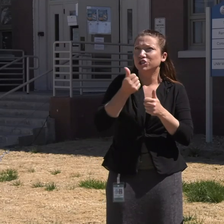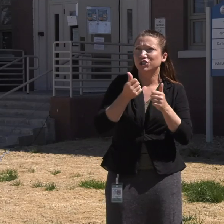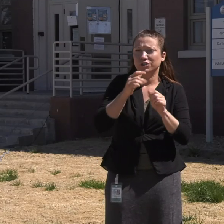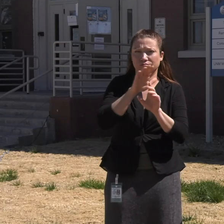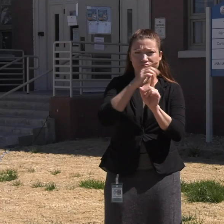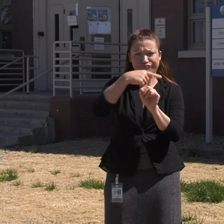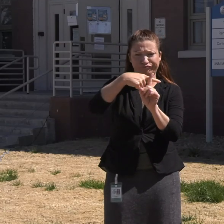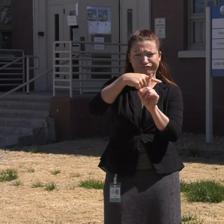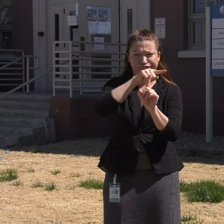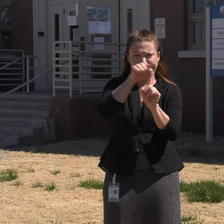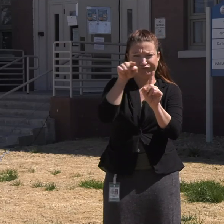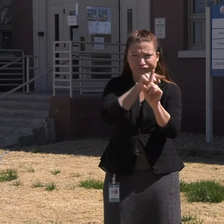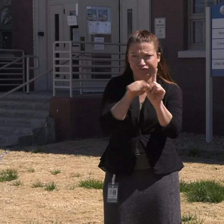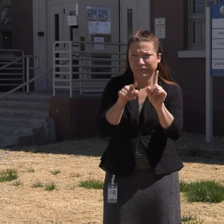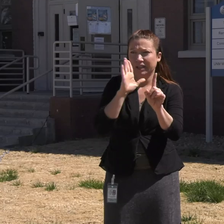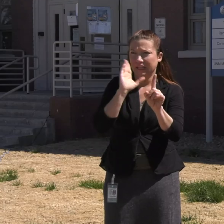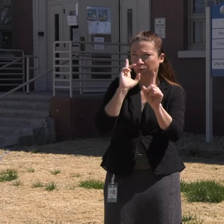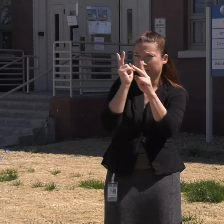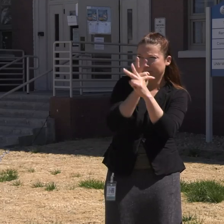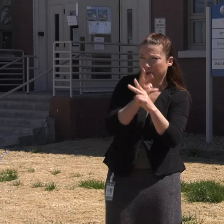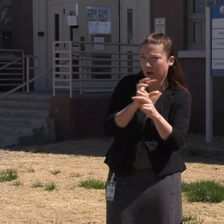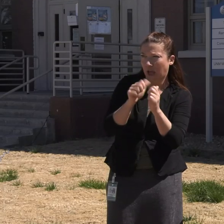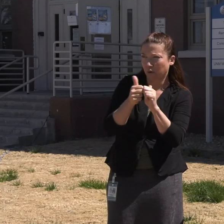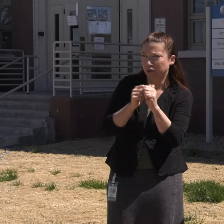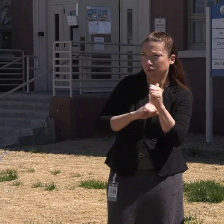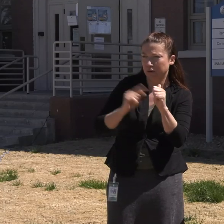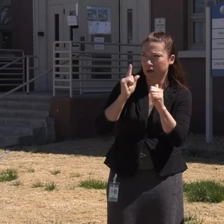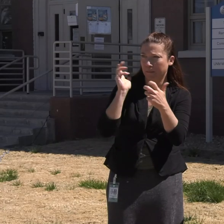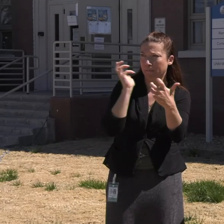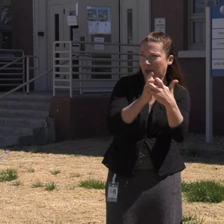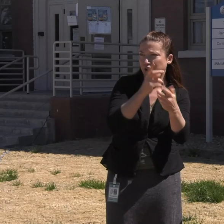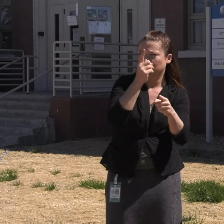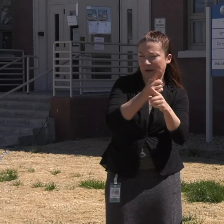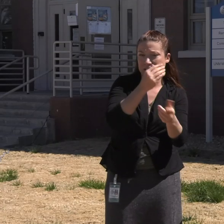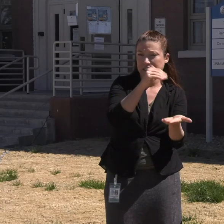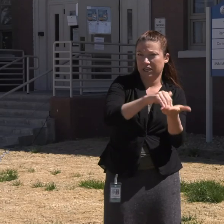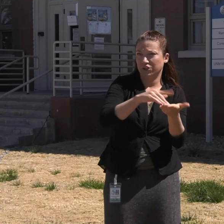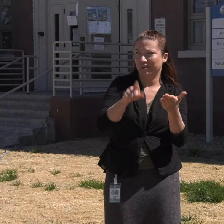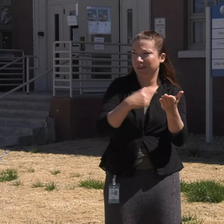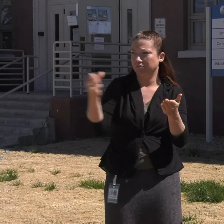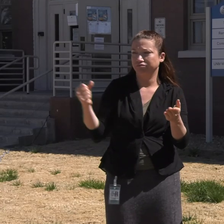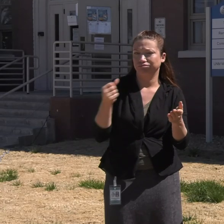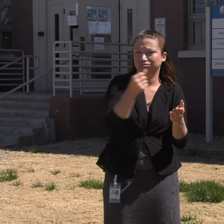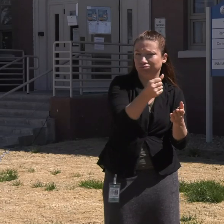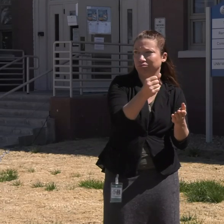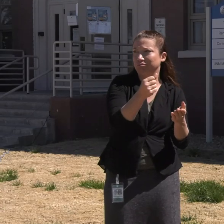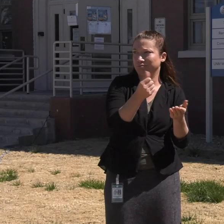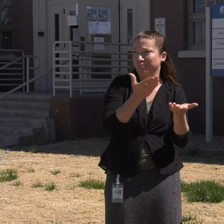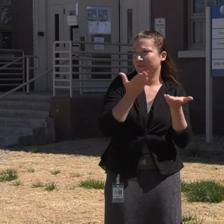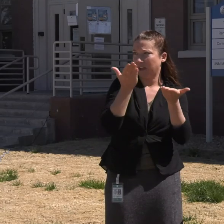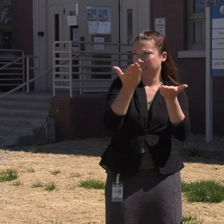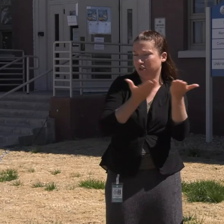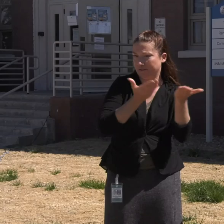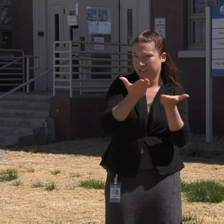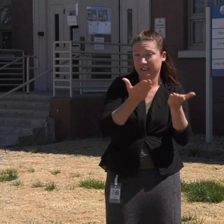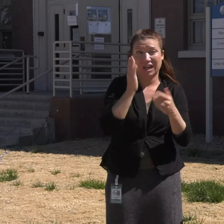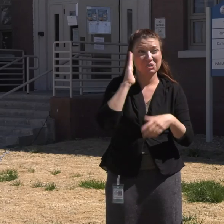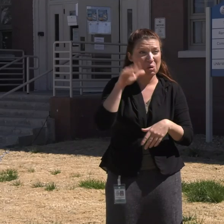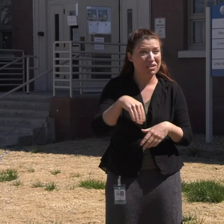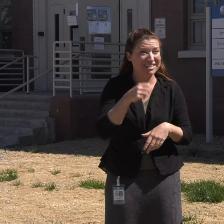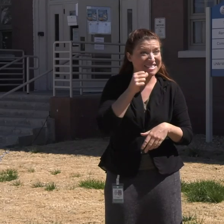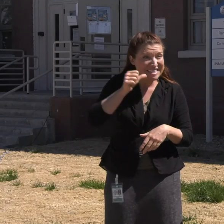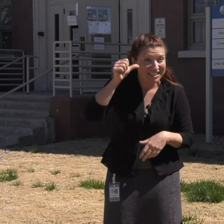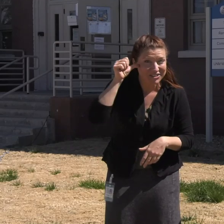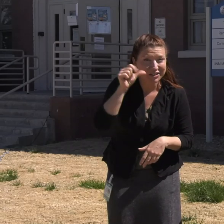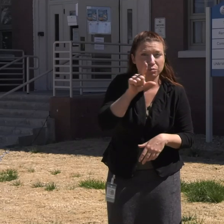Social Service Center that you can connect with to see what services you can get. I know from a report I got yesterday, we issued 140 food